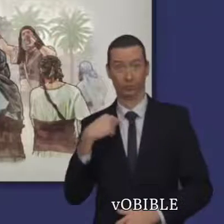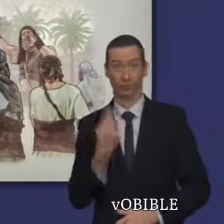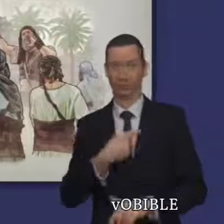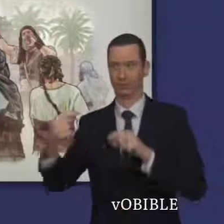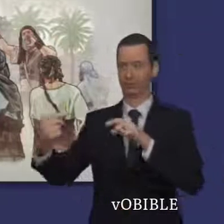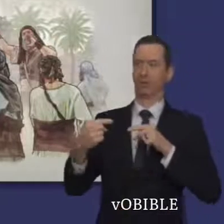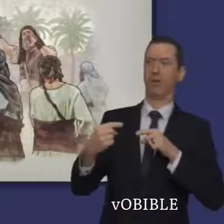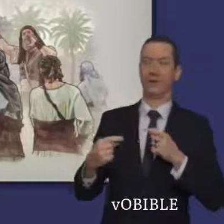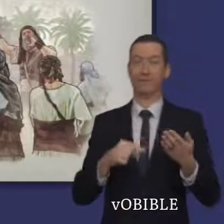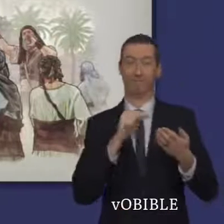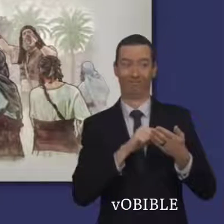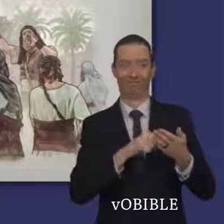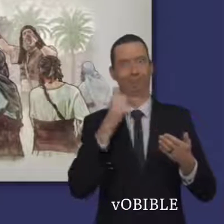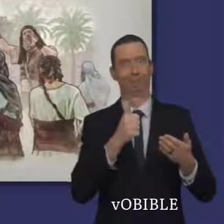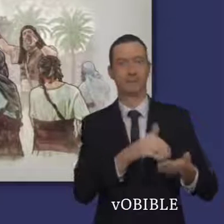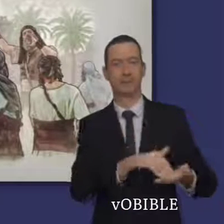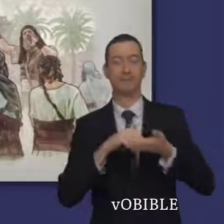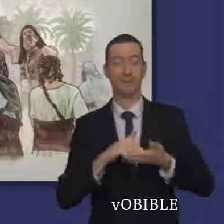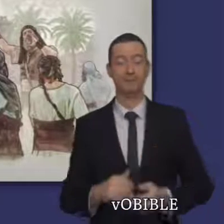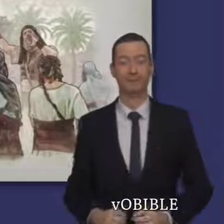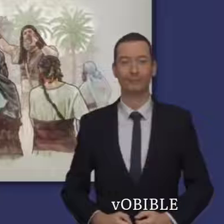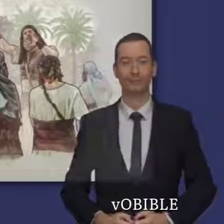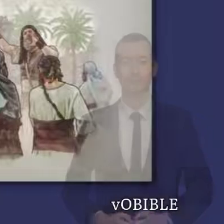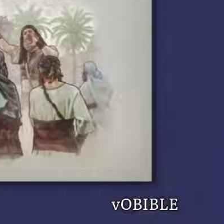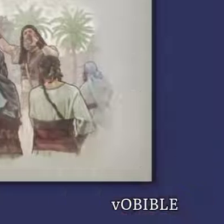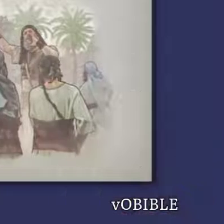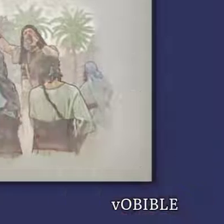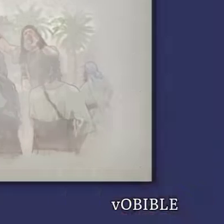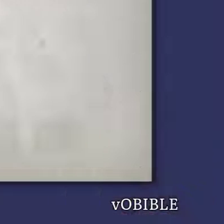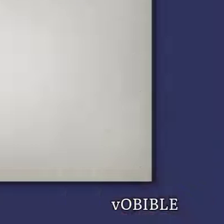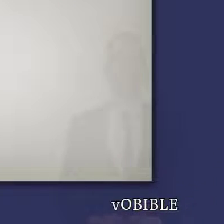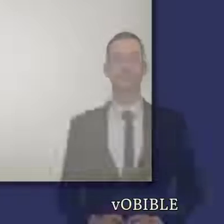obedience, especially when God's people face strong enemies.